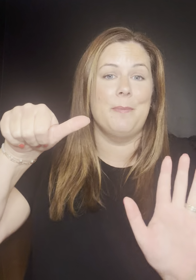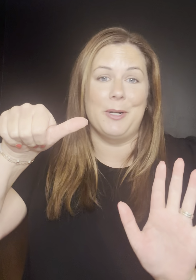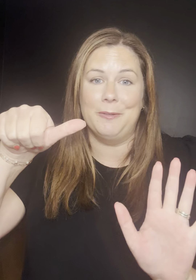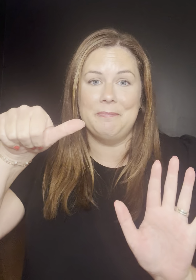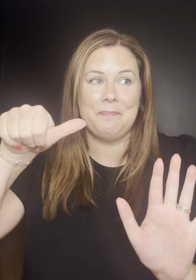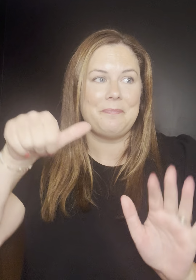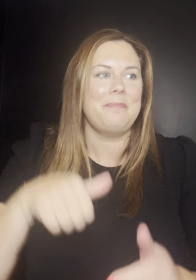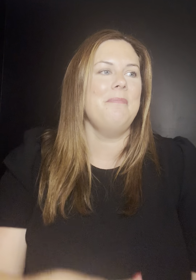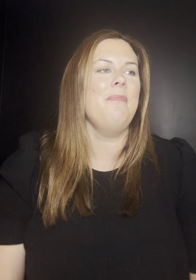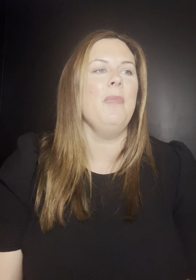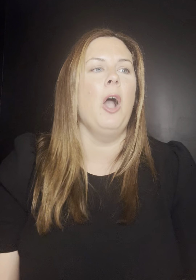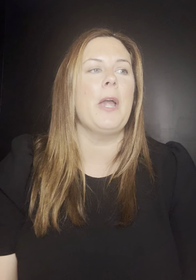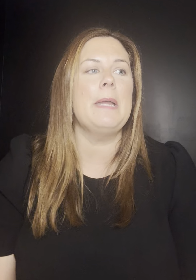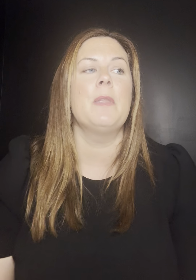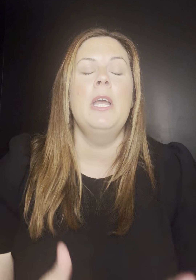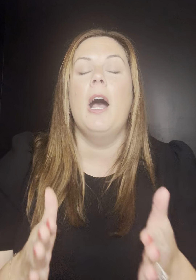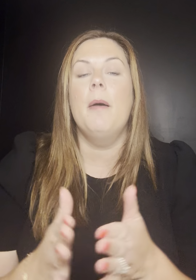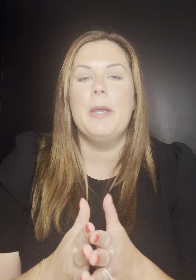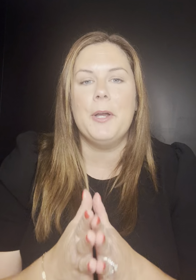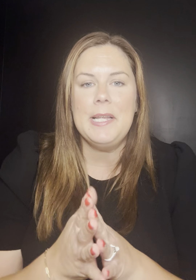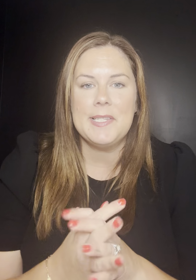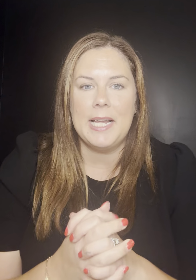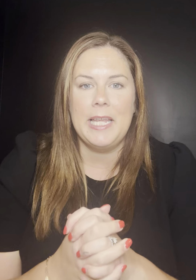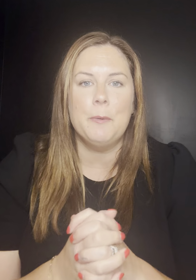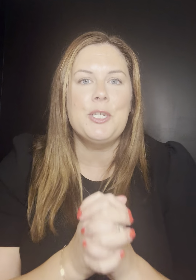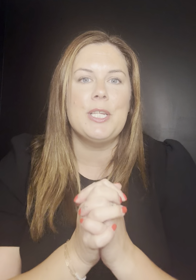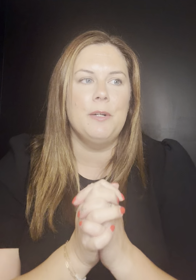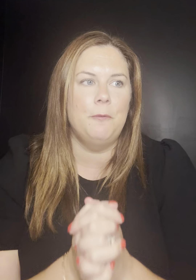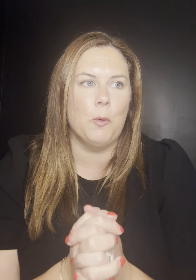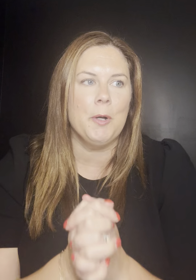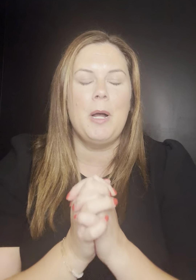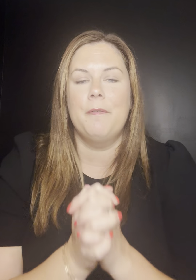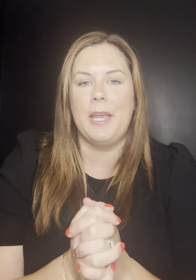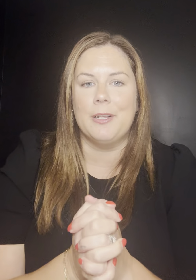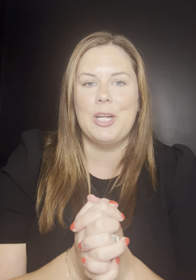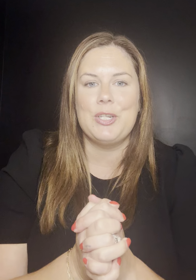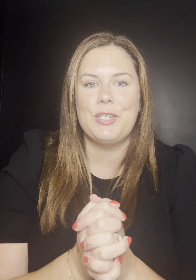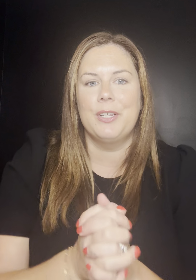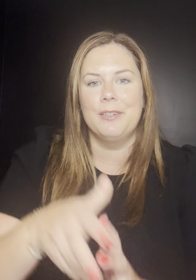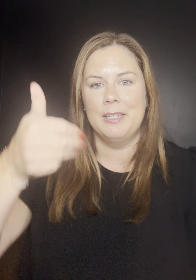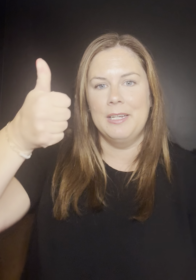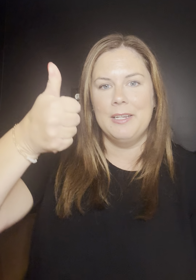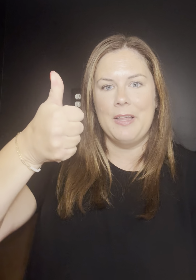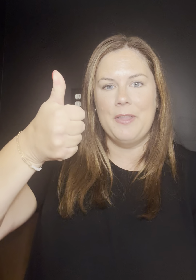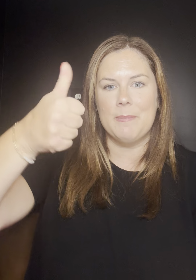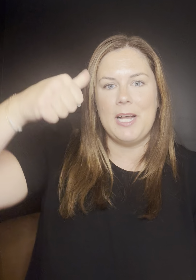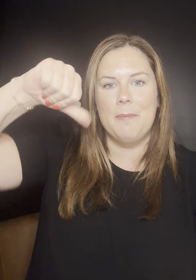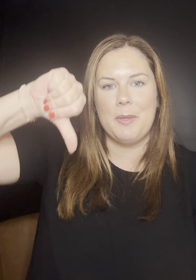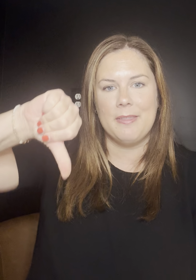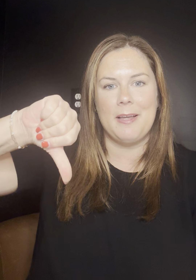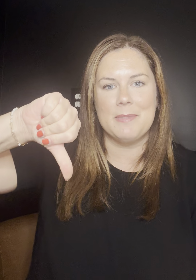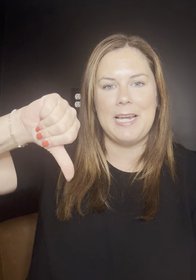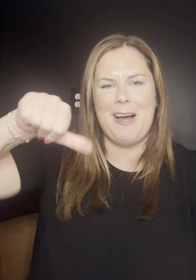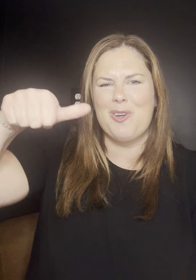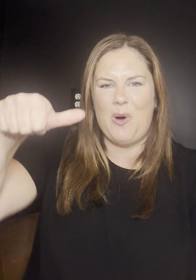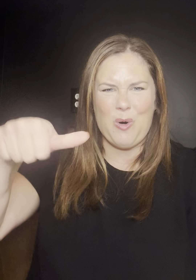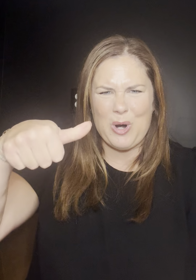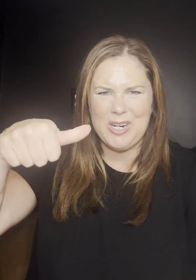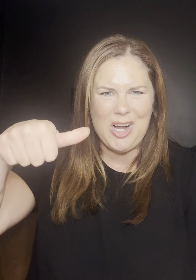middle. All right. American Sign Language is a form of English. Thumbs up, thumbs down, or